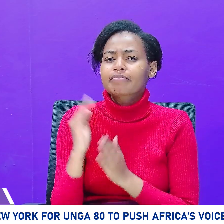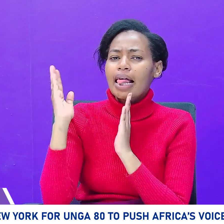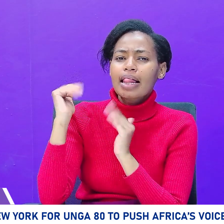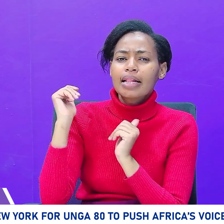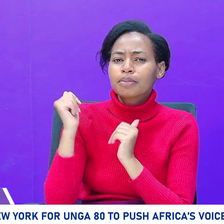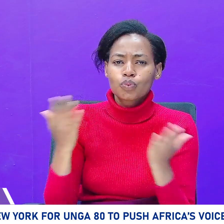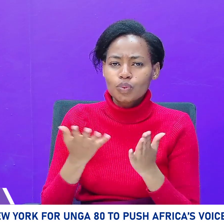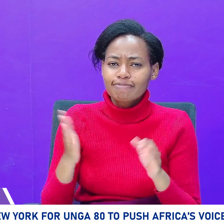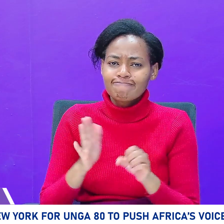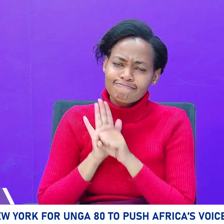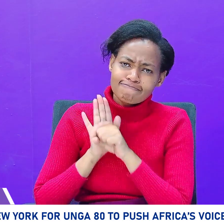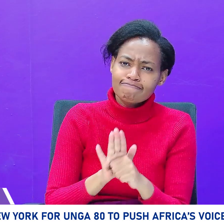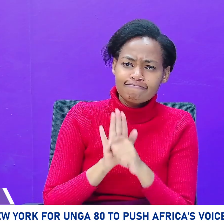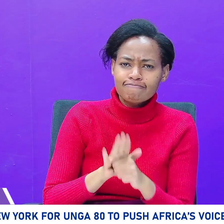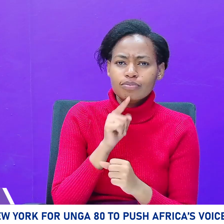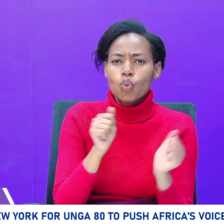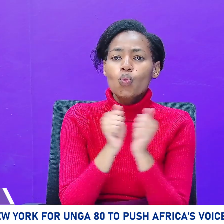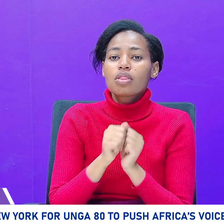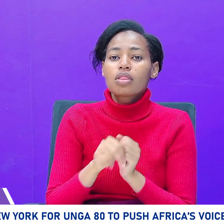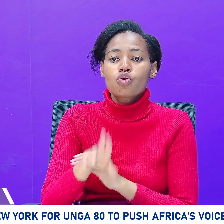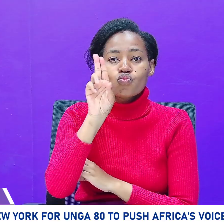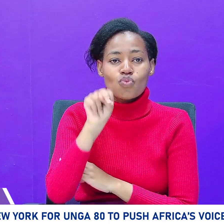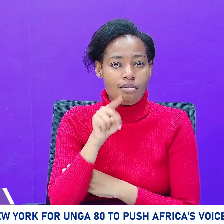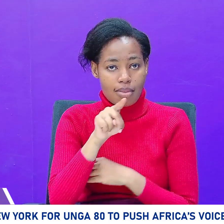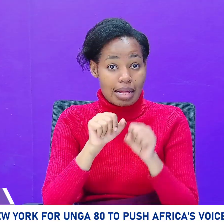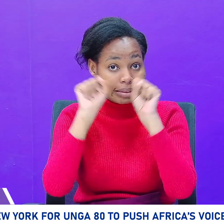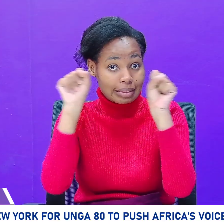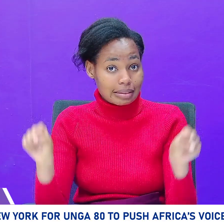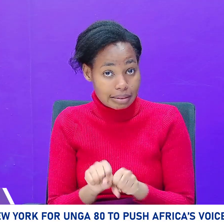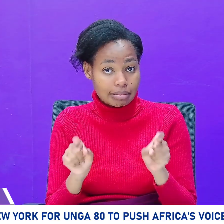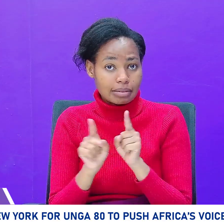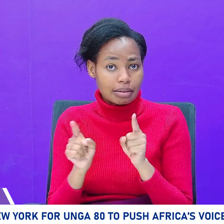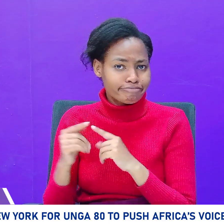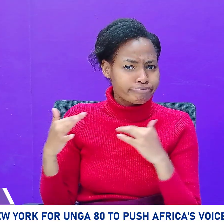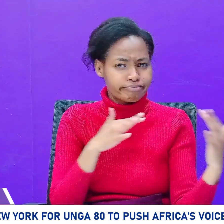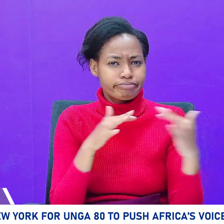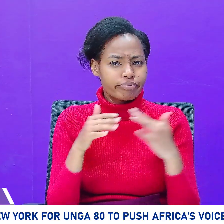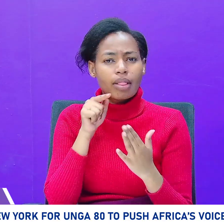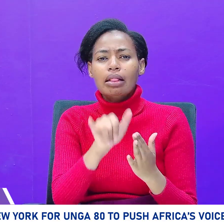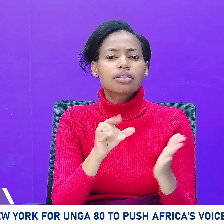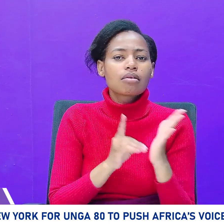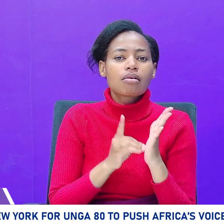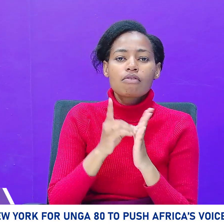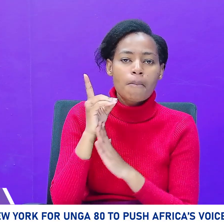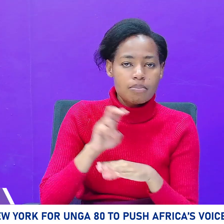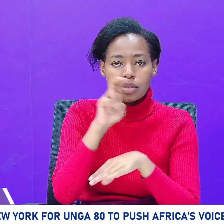The head of state is expected to push forward for reforms within the UN system, arguing that developing